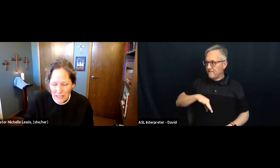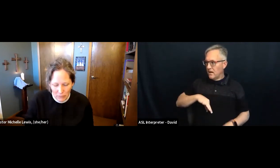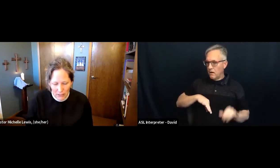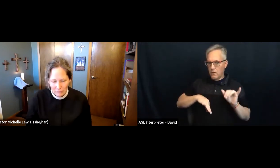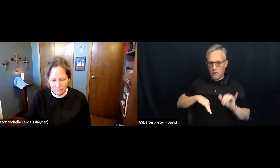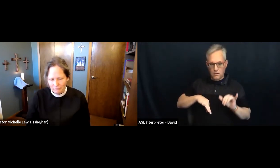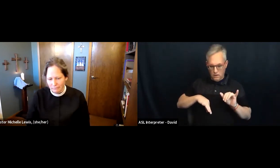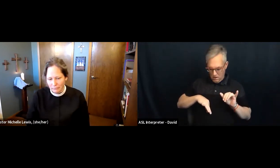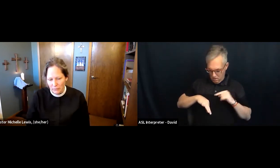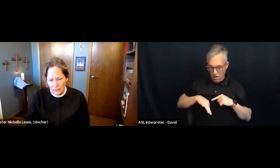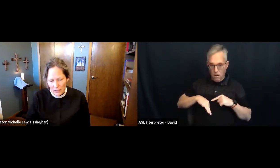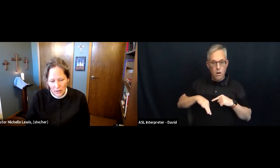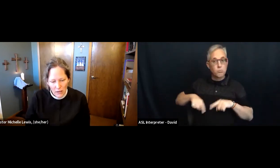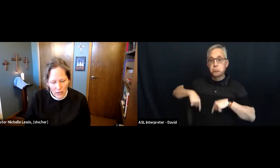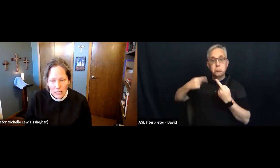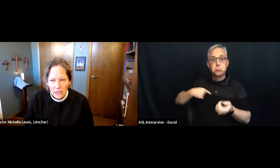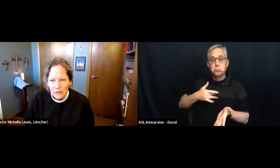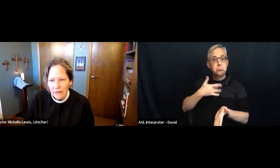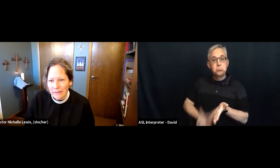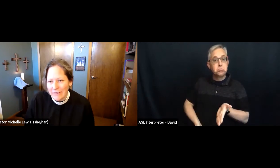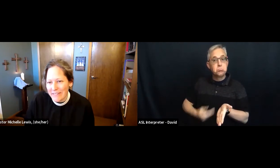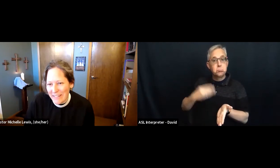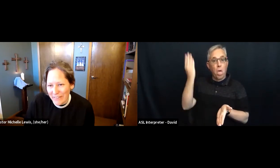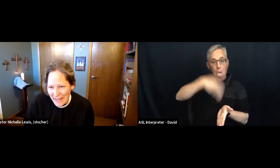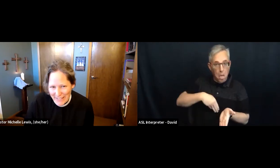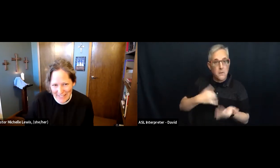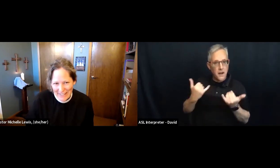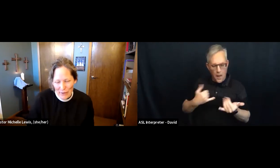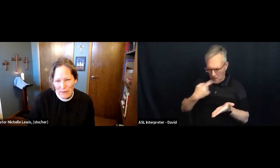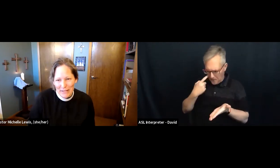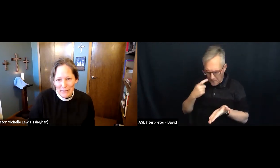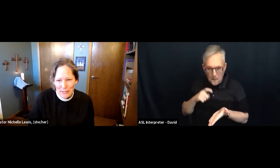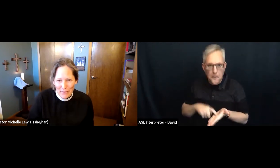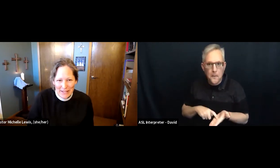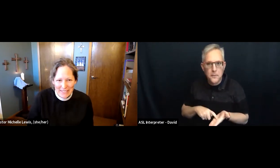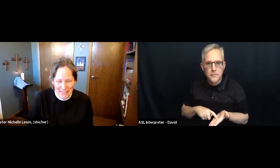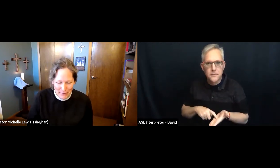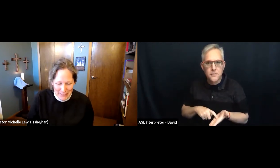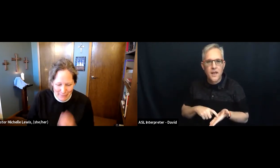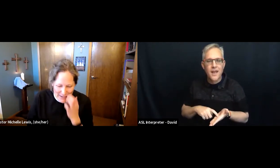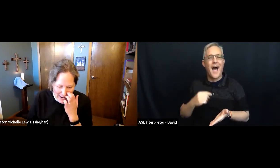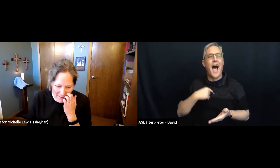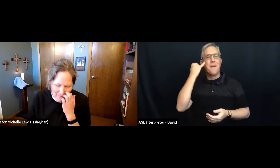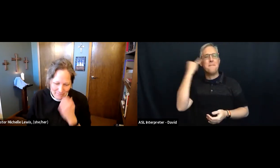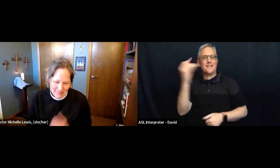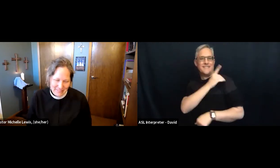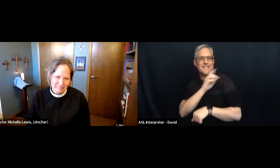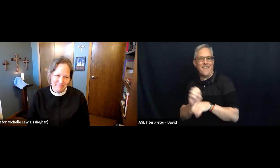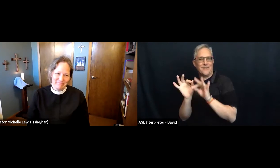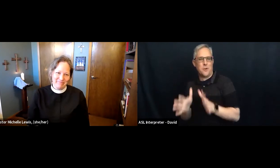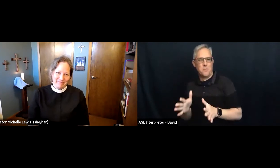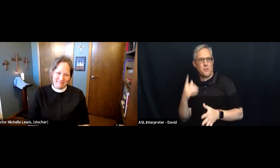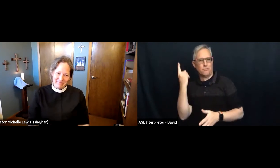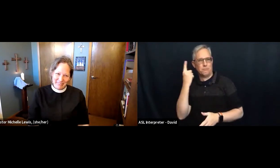What does that mean? You can hear David asking that. Pastor Michelle, what is that supposed to mean?